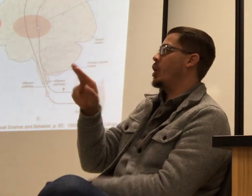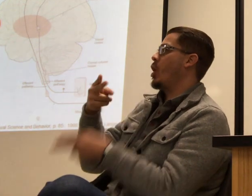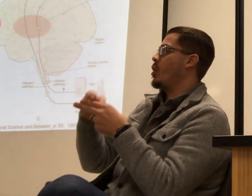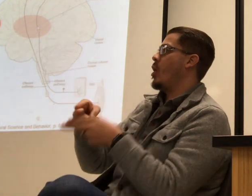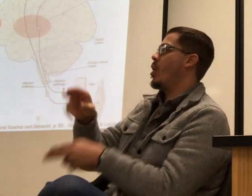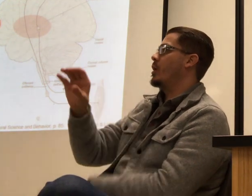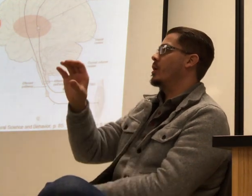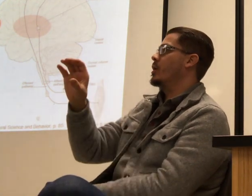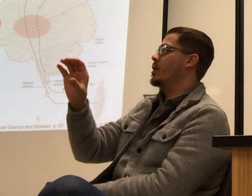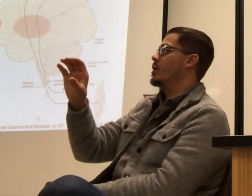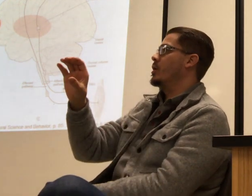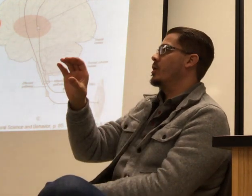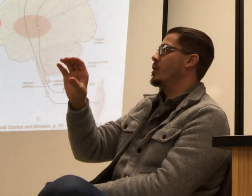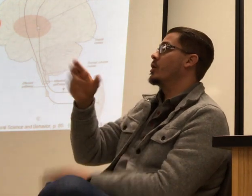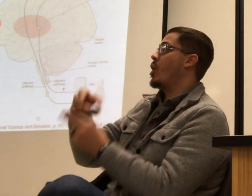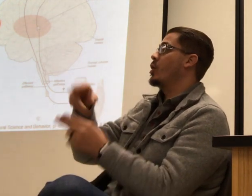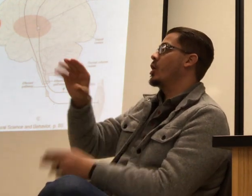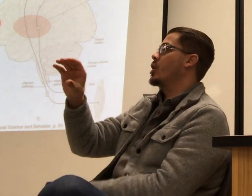awareness,